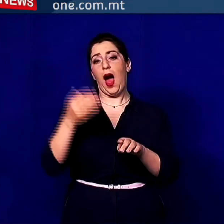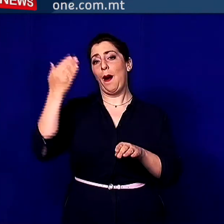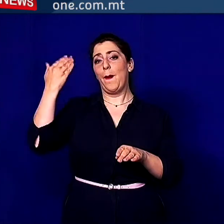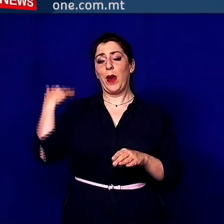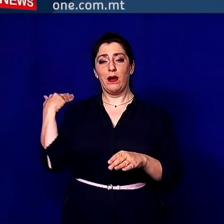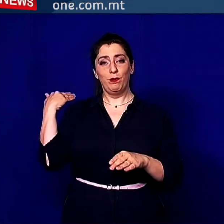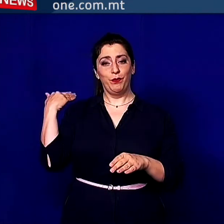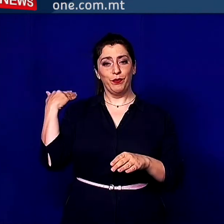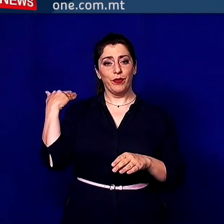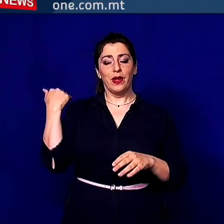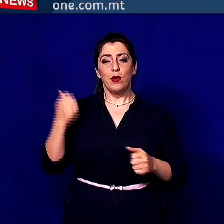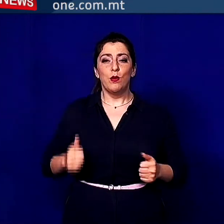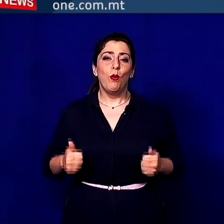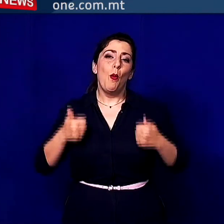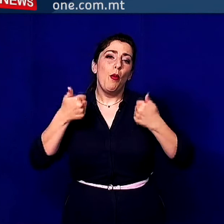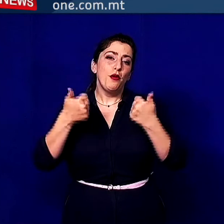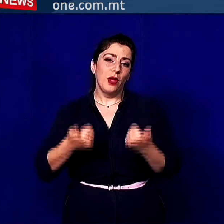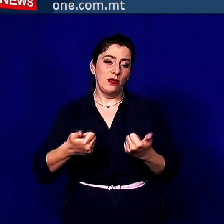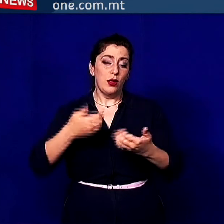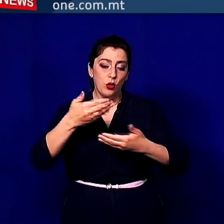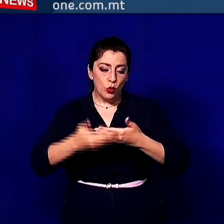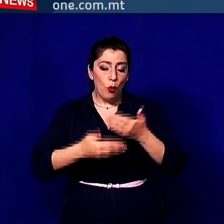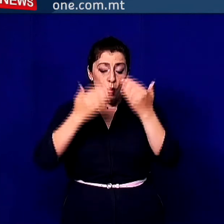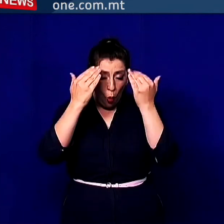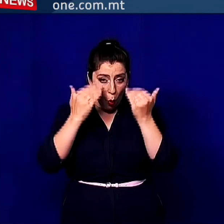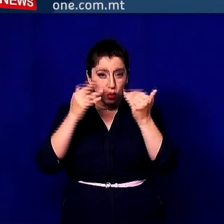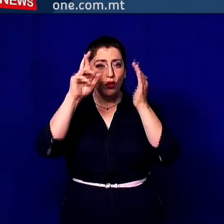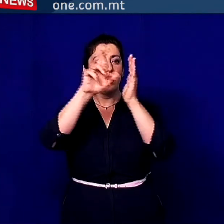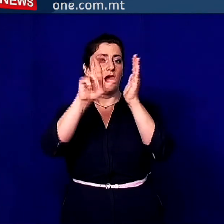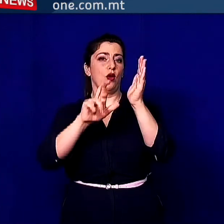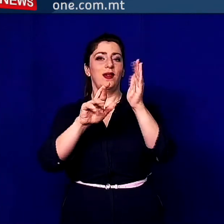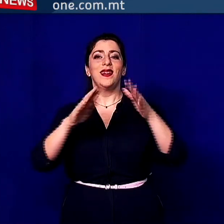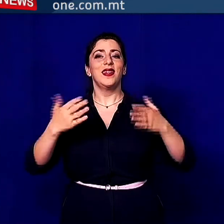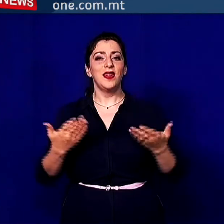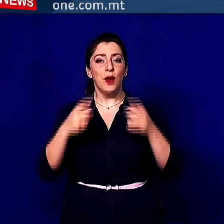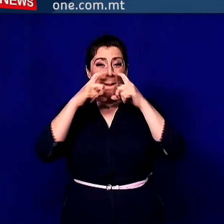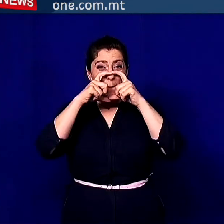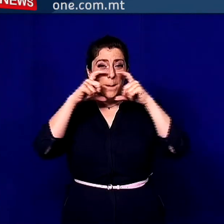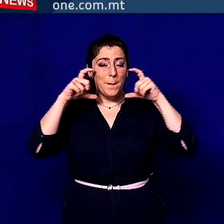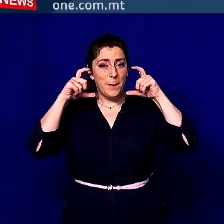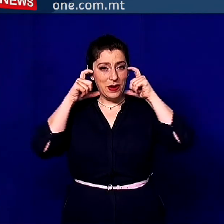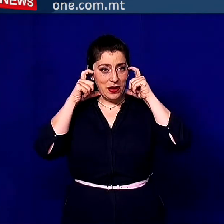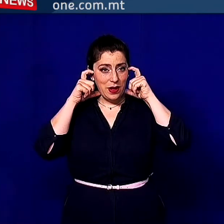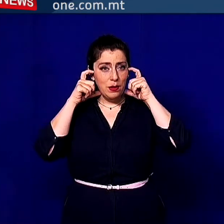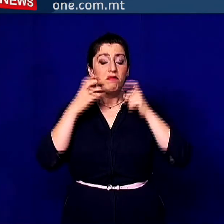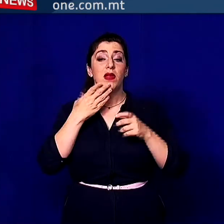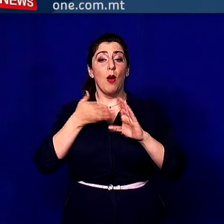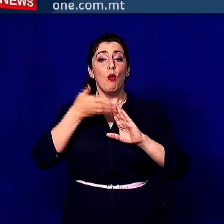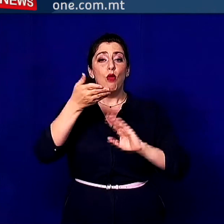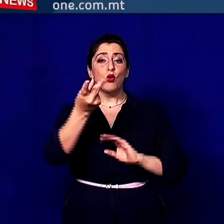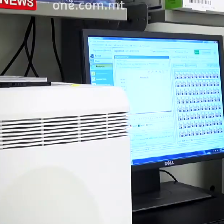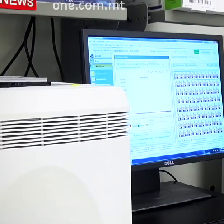li aħna nkomplu nsegwu dawn il-miżuri anke pereżempju li nilbsu l-maskri meta nitlu fil-ħwienet li ma jidħlux ħafna nies